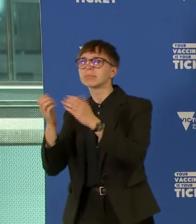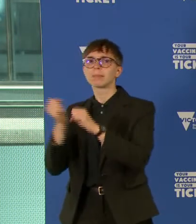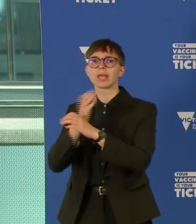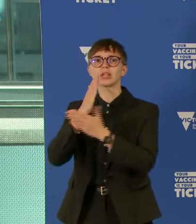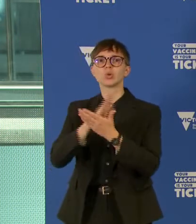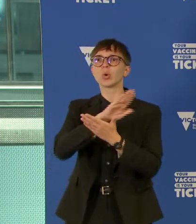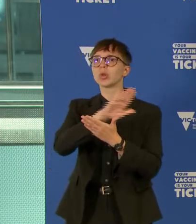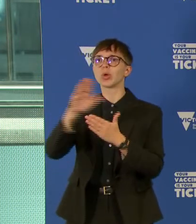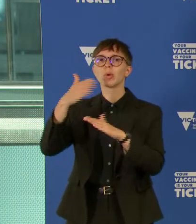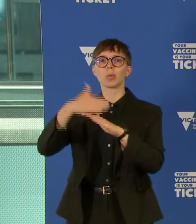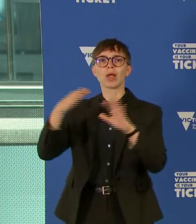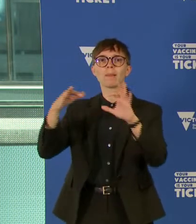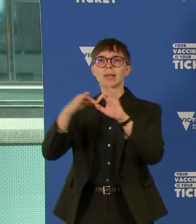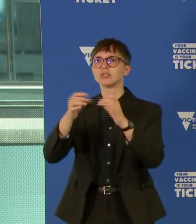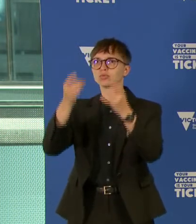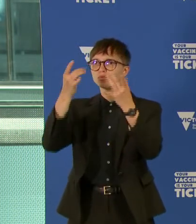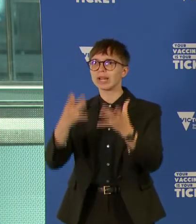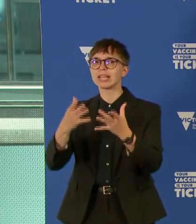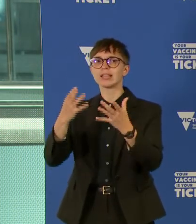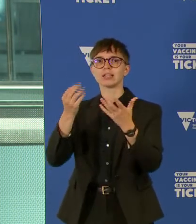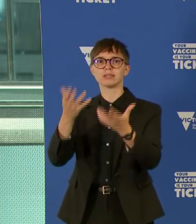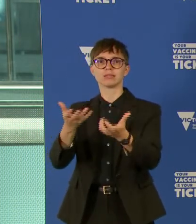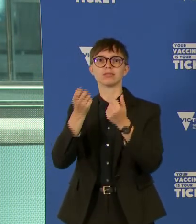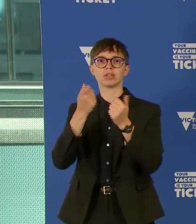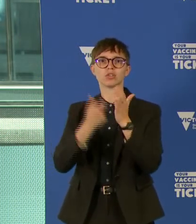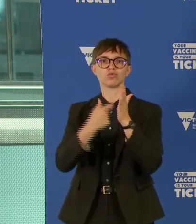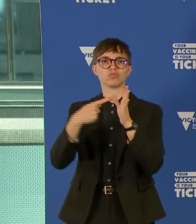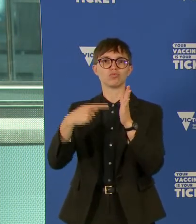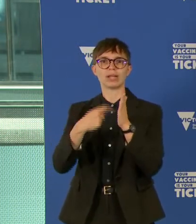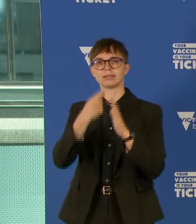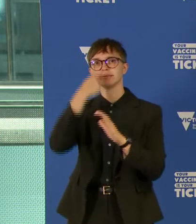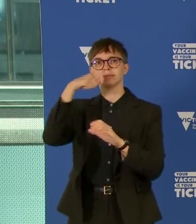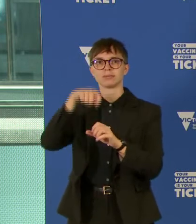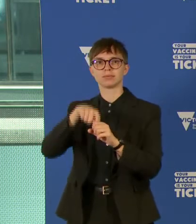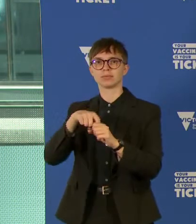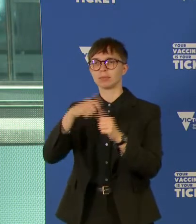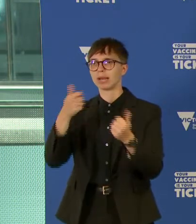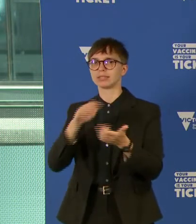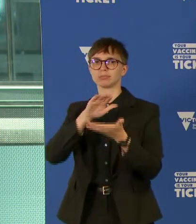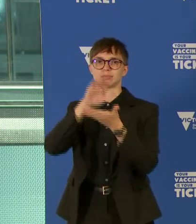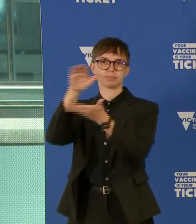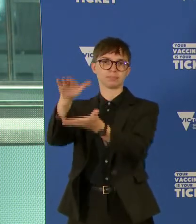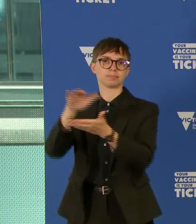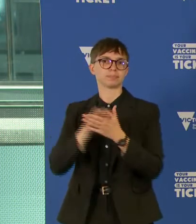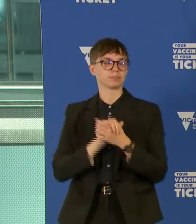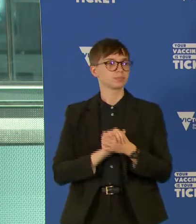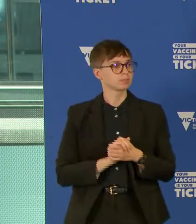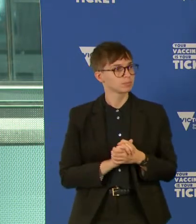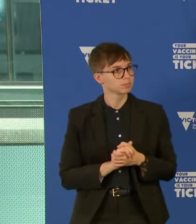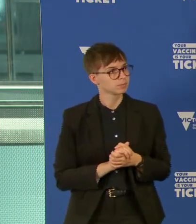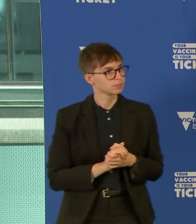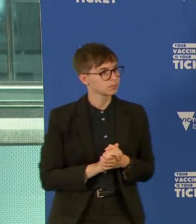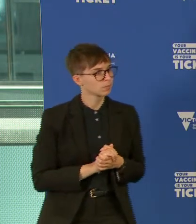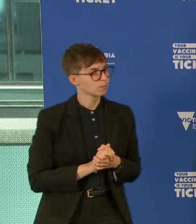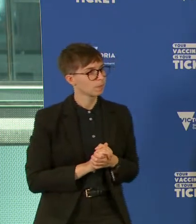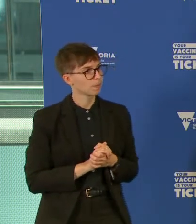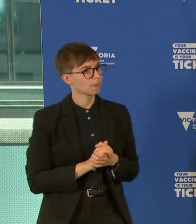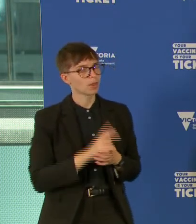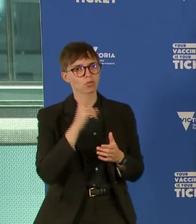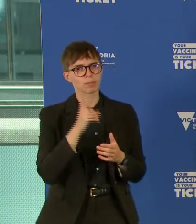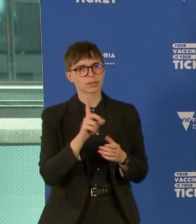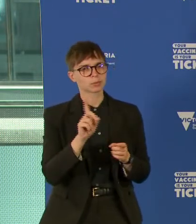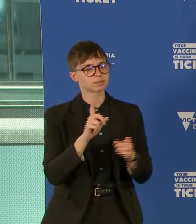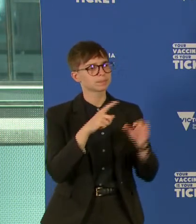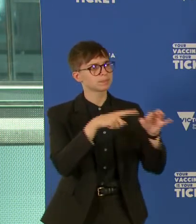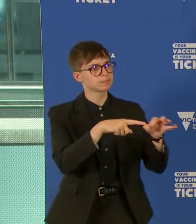at a community-based level. Is that just for close contacts that you'll be recommending employers? Could you say that again? Will that just be for close